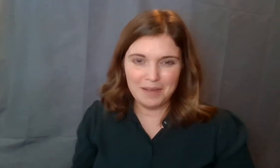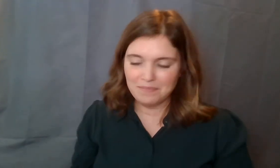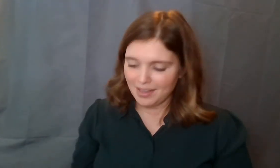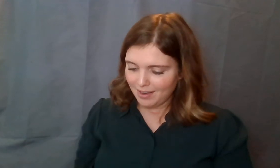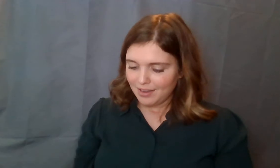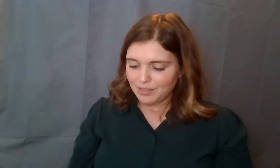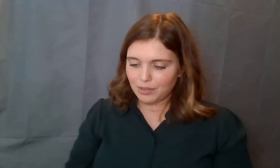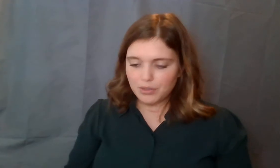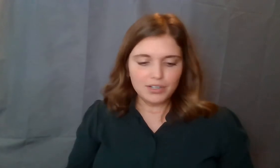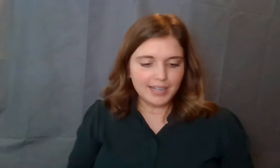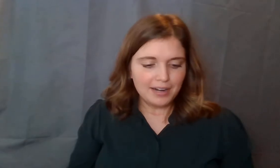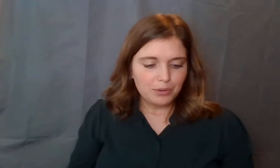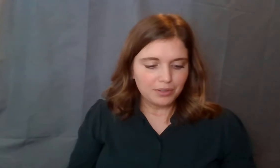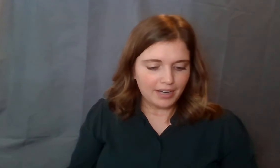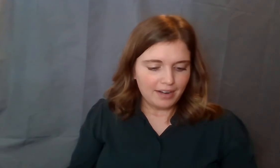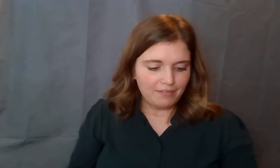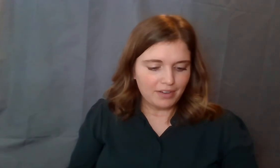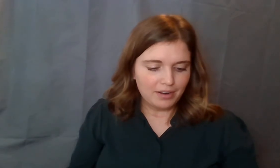Okay, so those are just kind of cool. They're kind of fun.